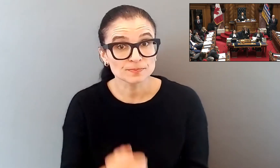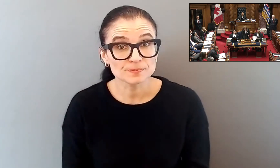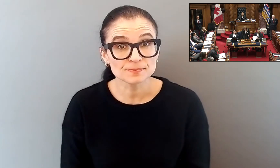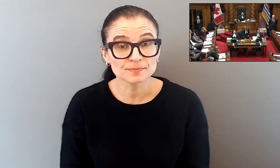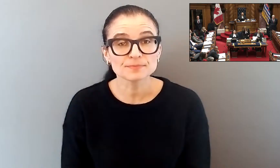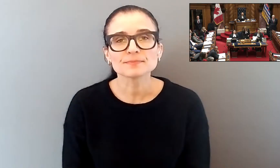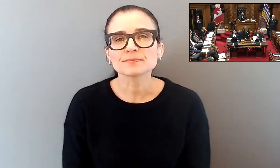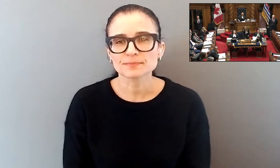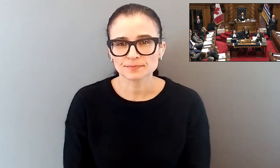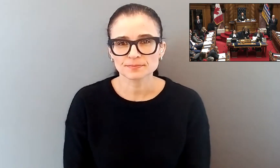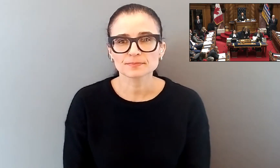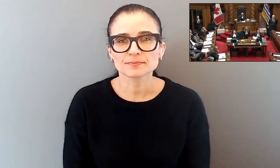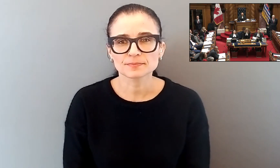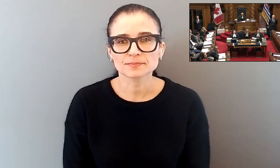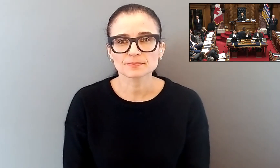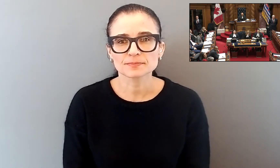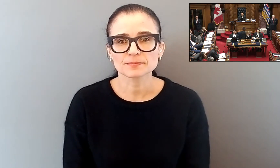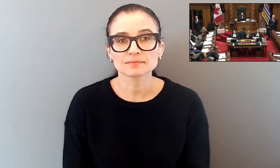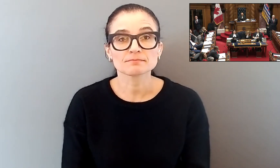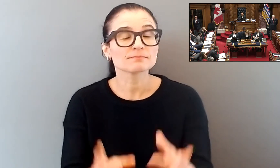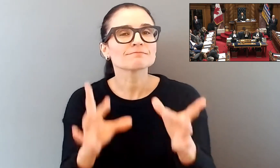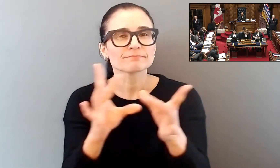Statements by members.